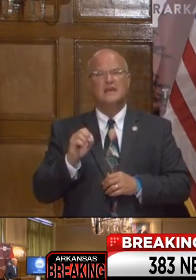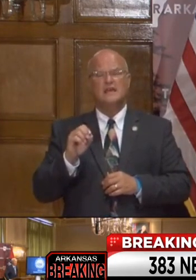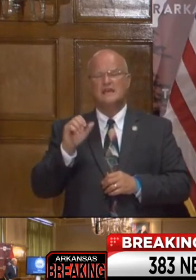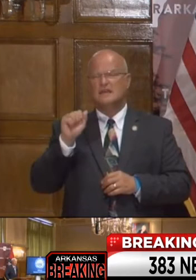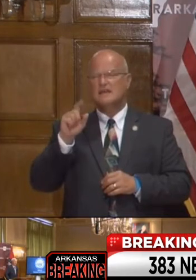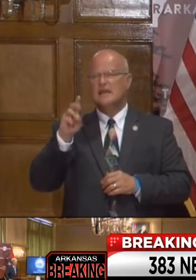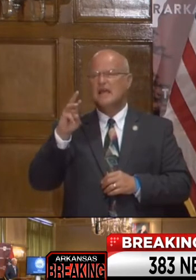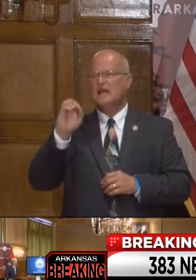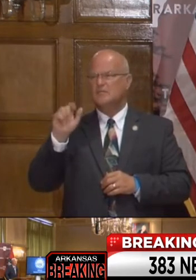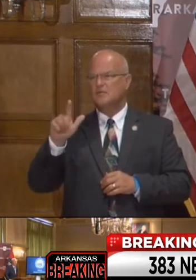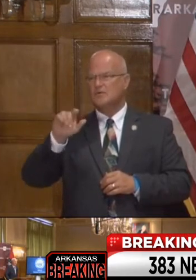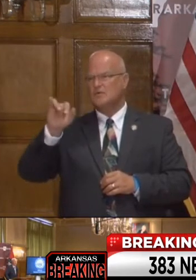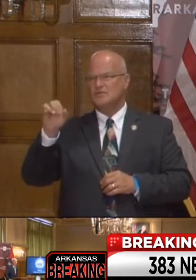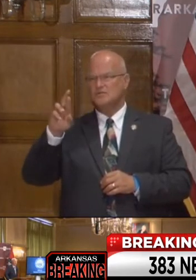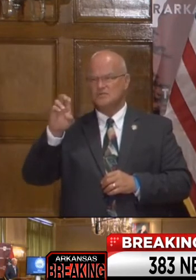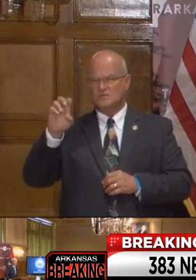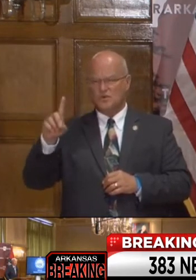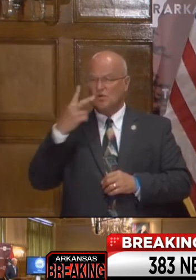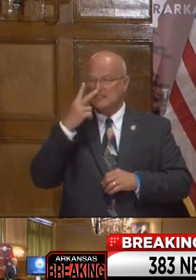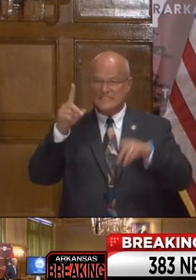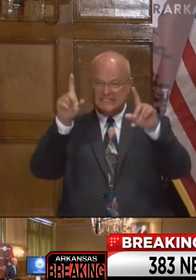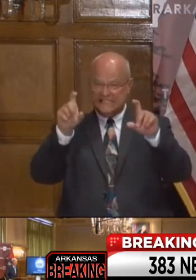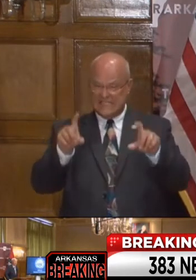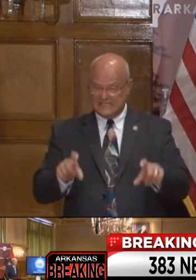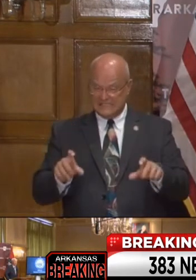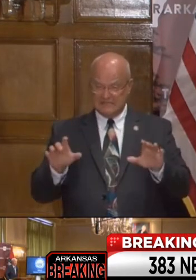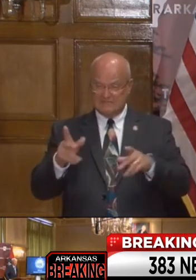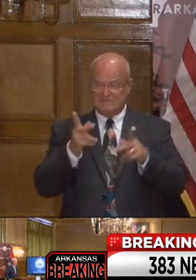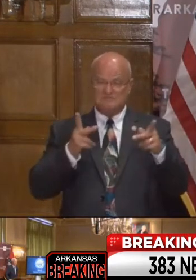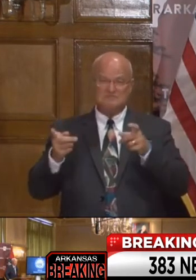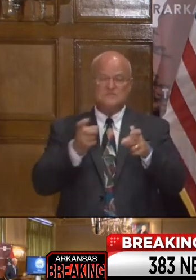Admiral Gerard, who oversees the testing. We also had